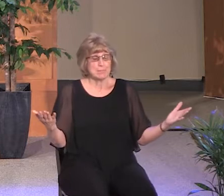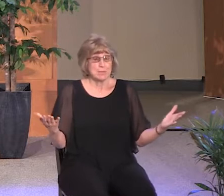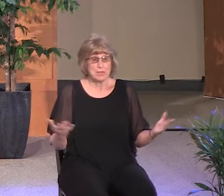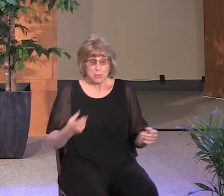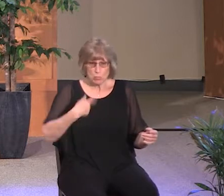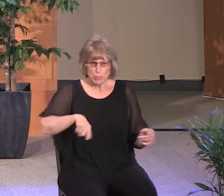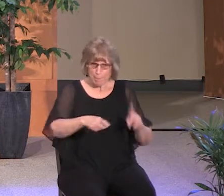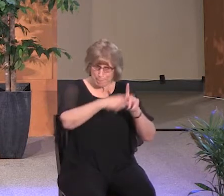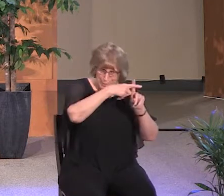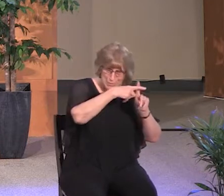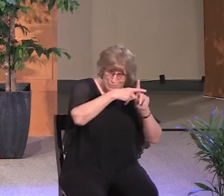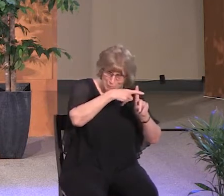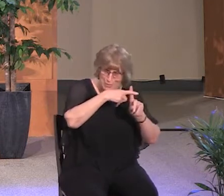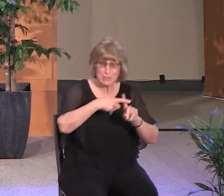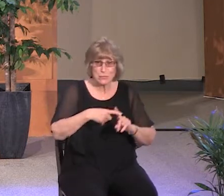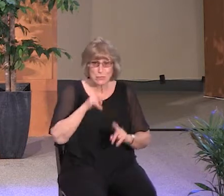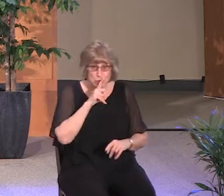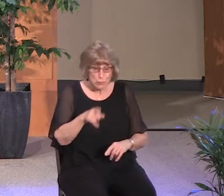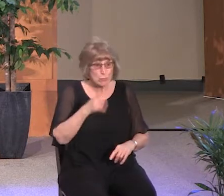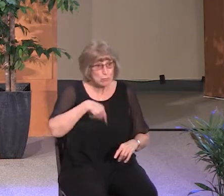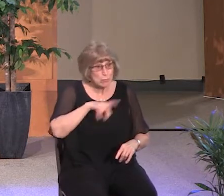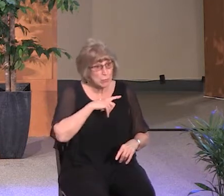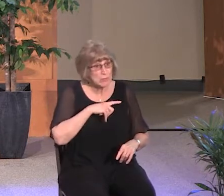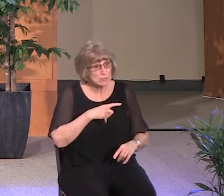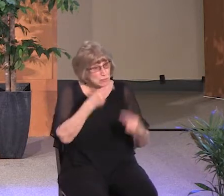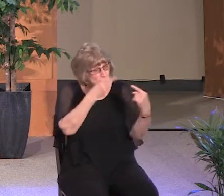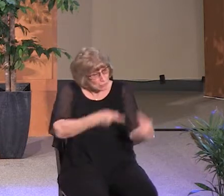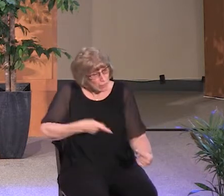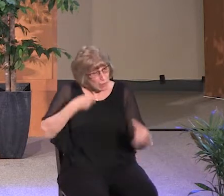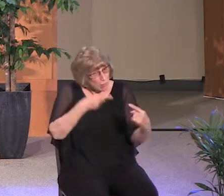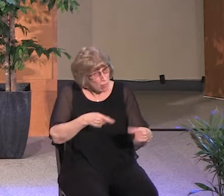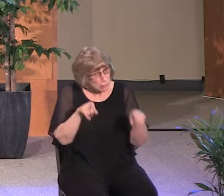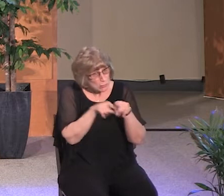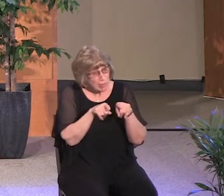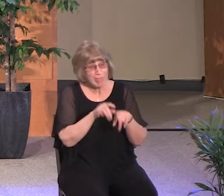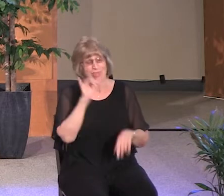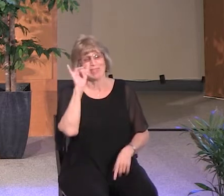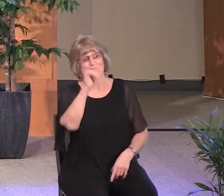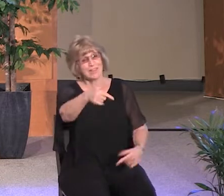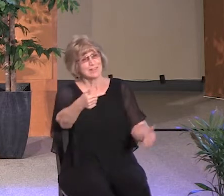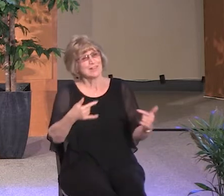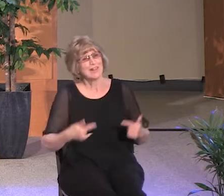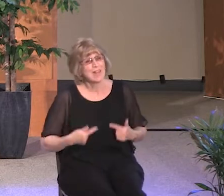we are, and we are. We have moments where we struggle. That's life.